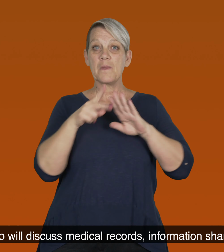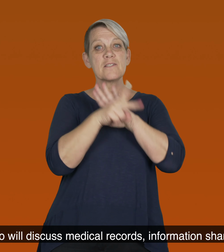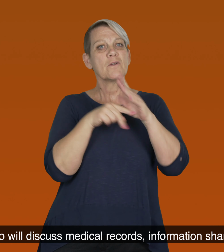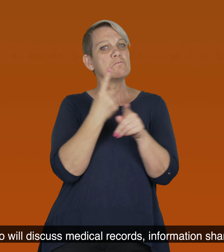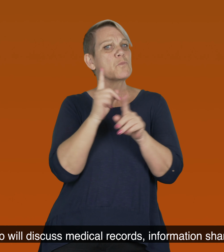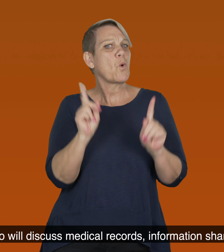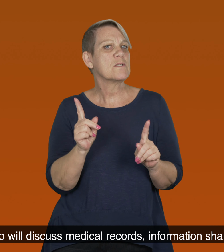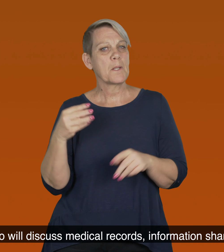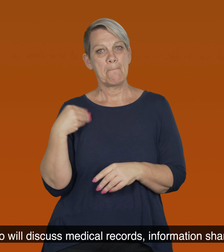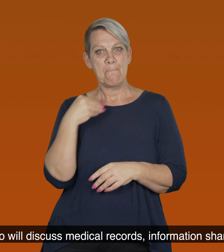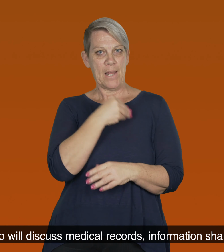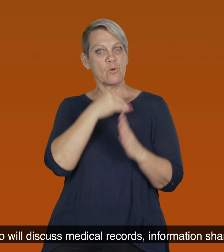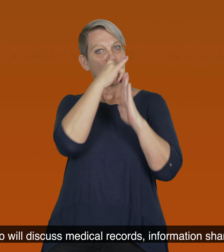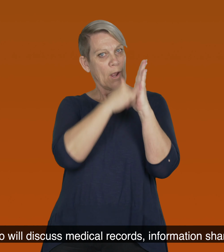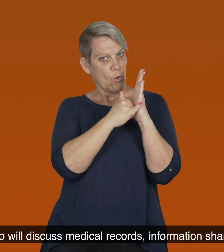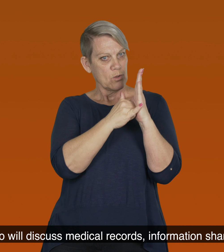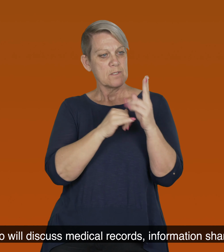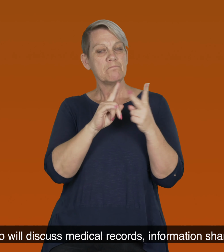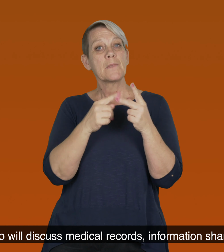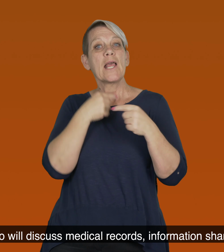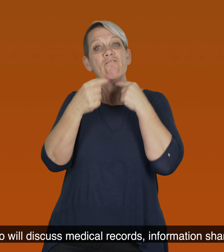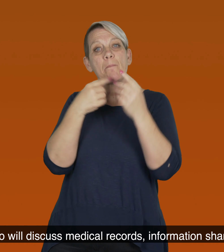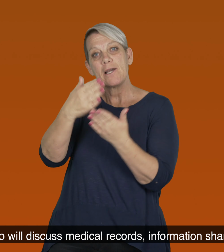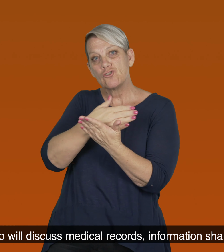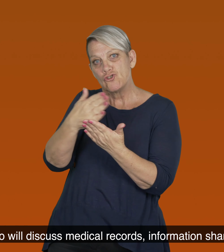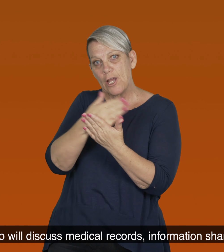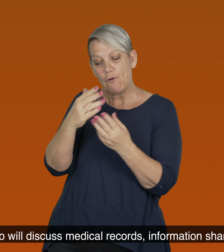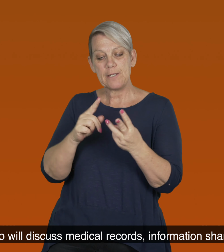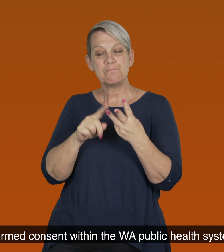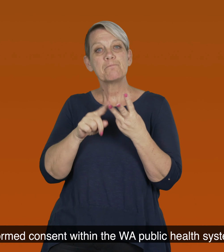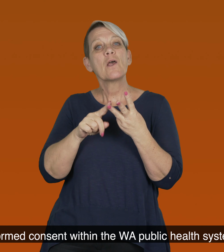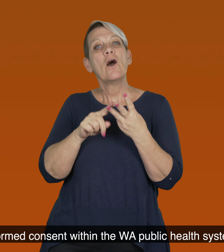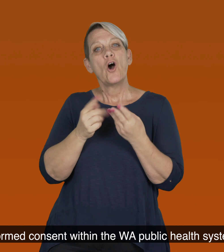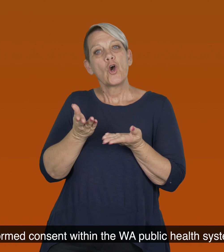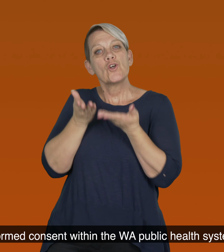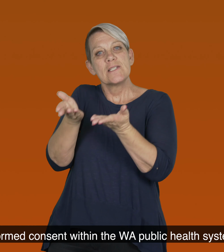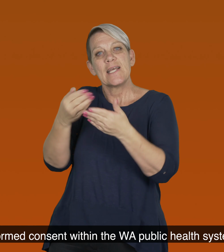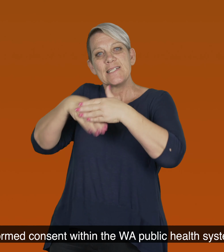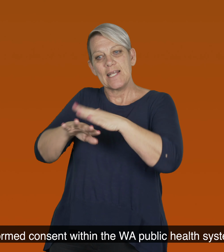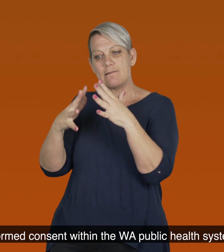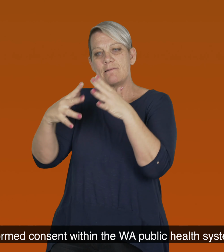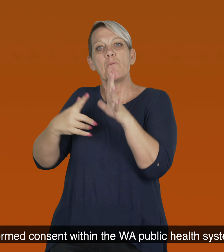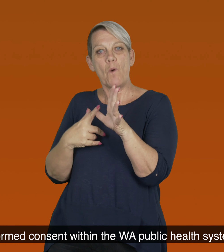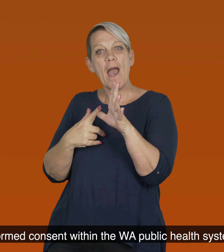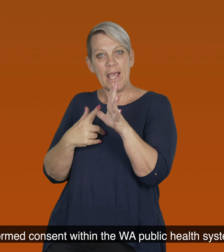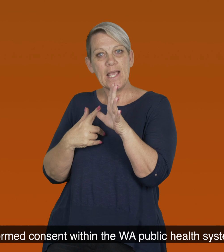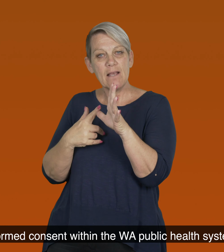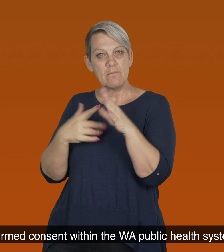This video will discuss medical records, information sharing, and informed consent within the WA public health